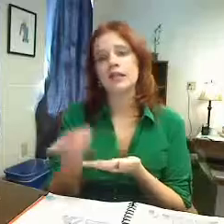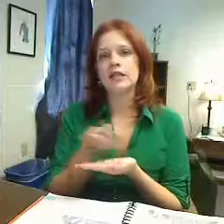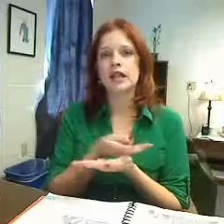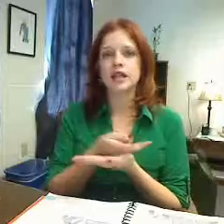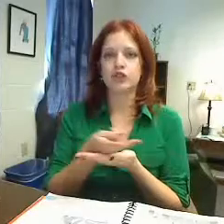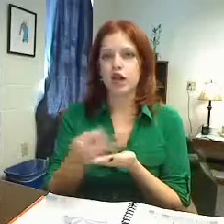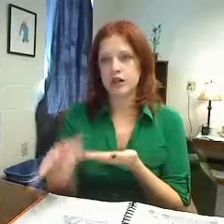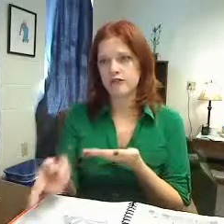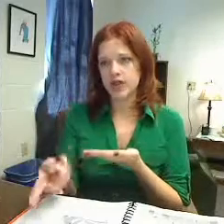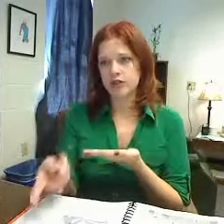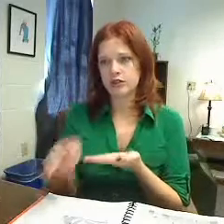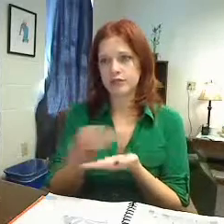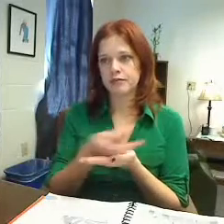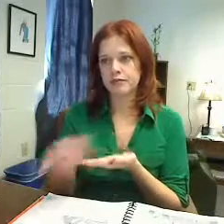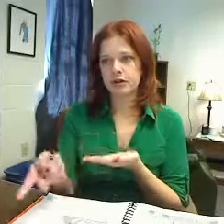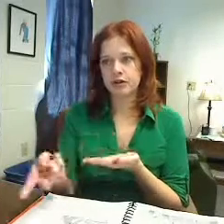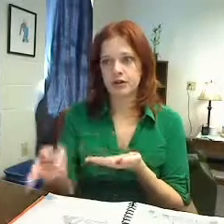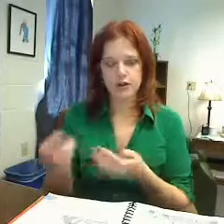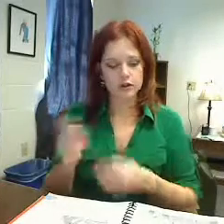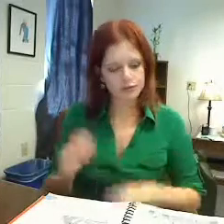attempted, like I tried and failed. Fail.